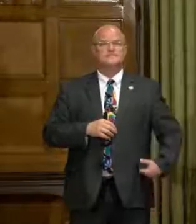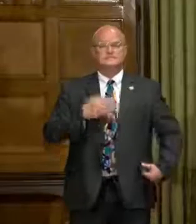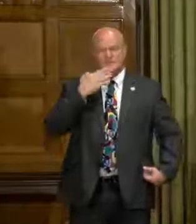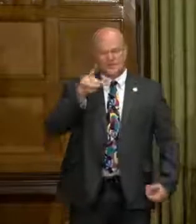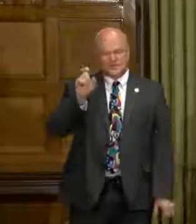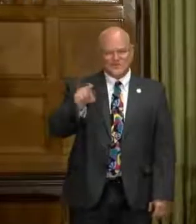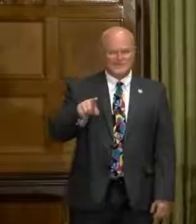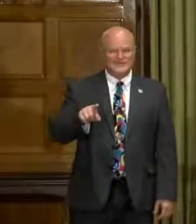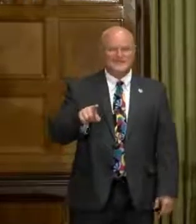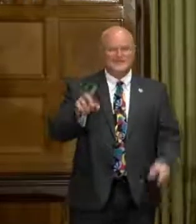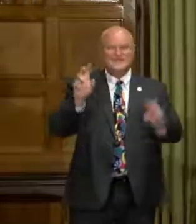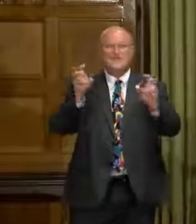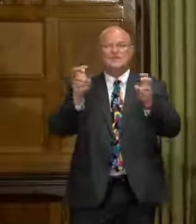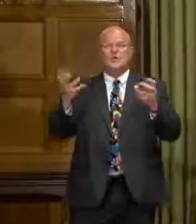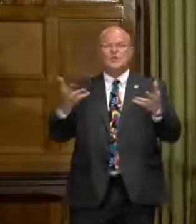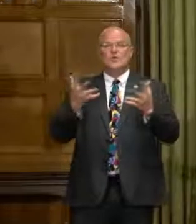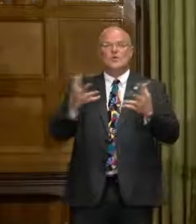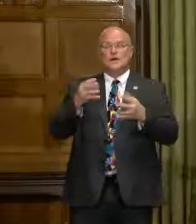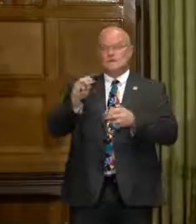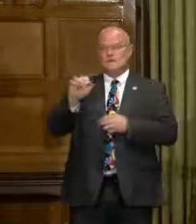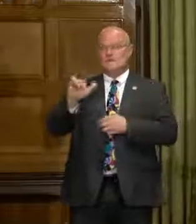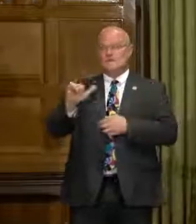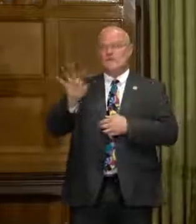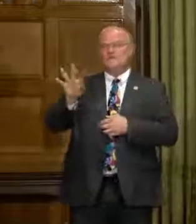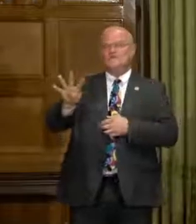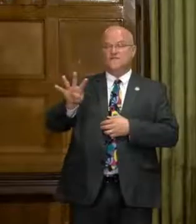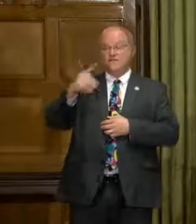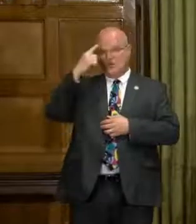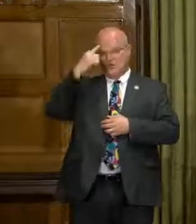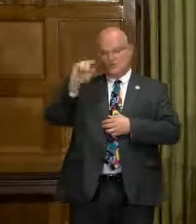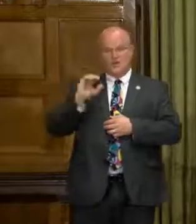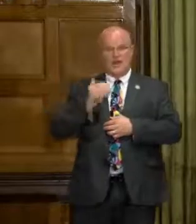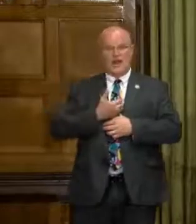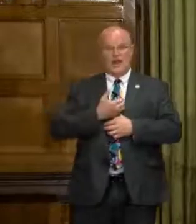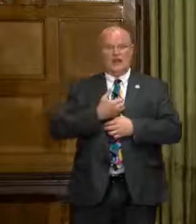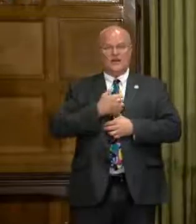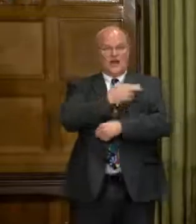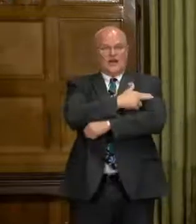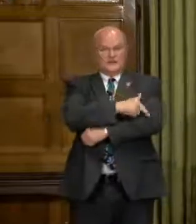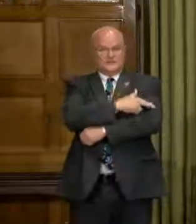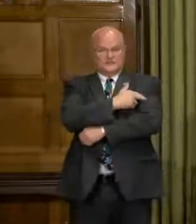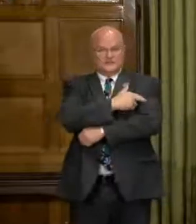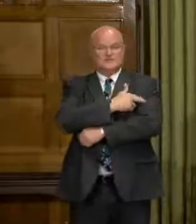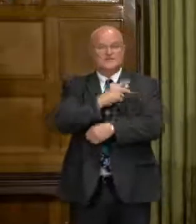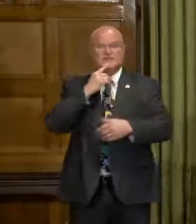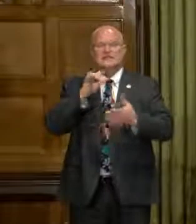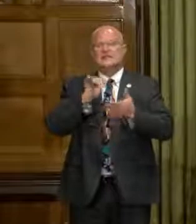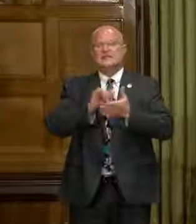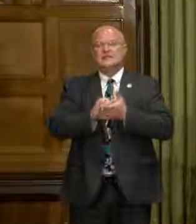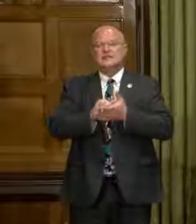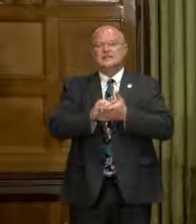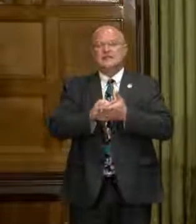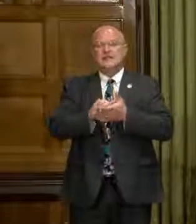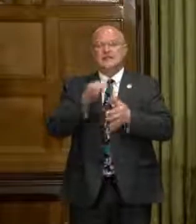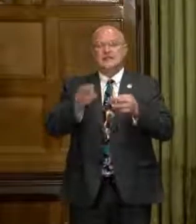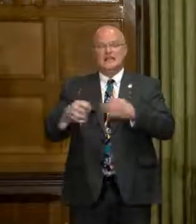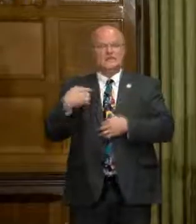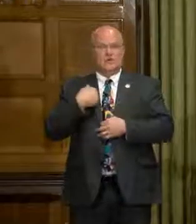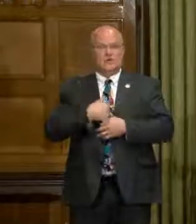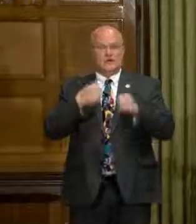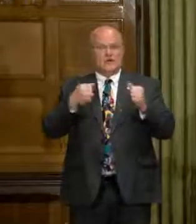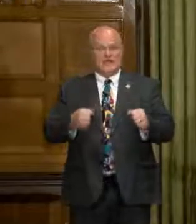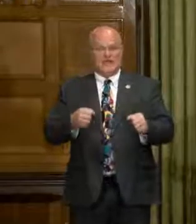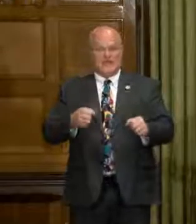Great question. And in terms of what does May 4th mean for our hospitals, is that if we